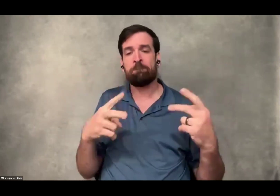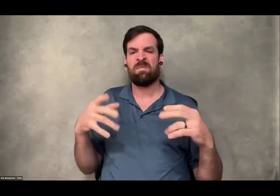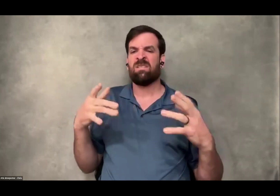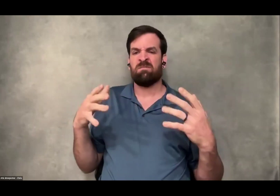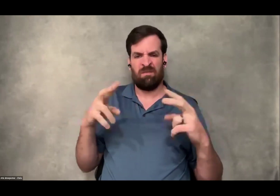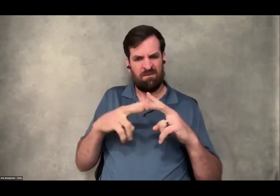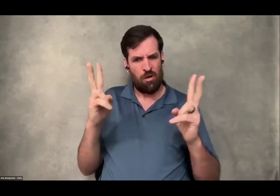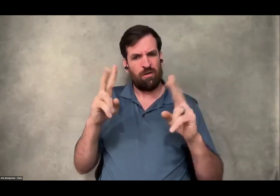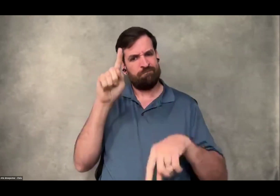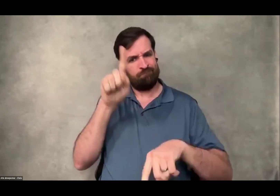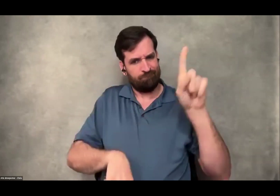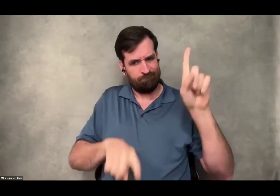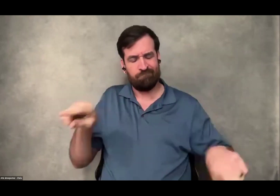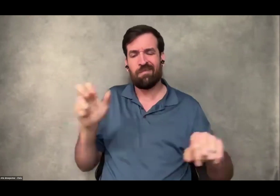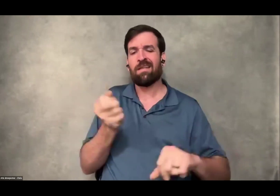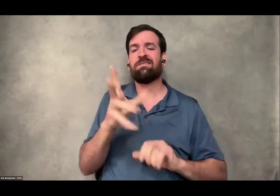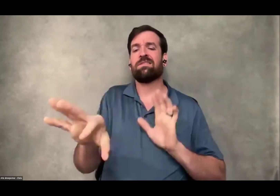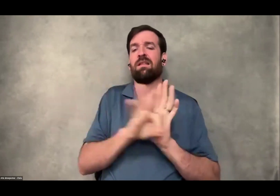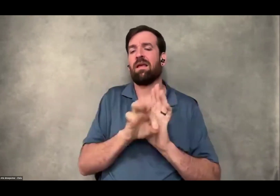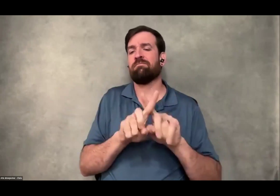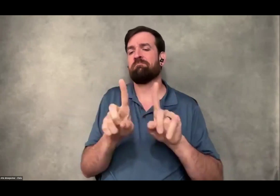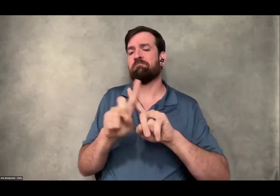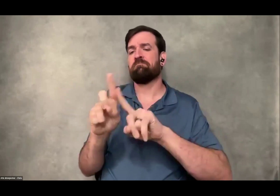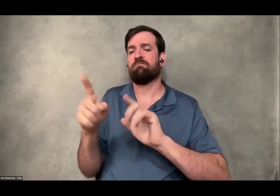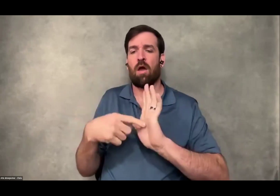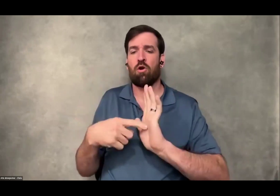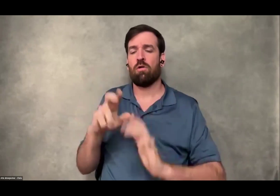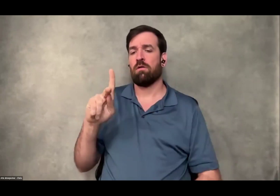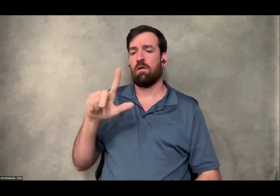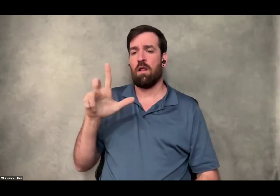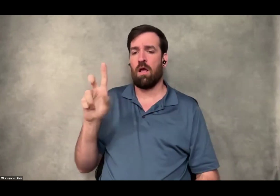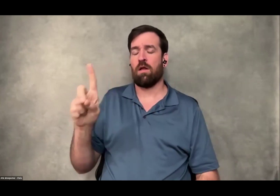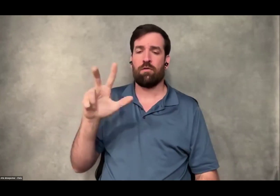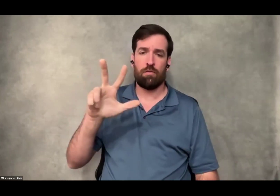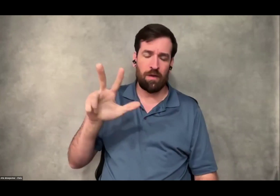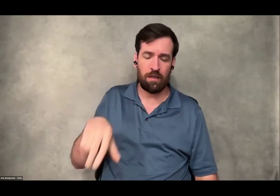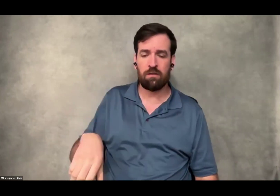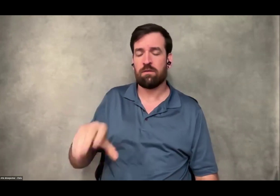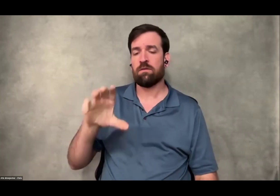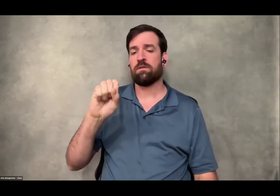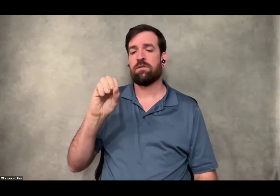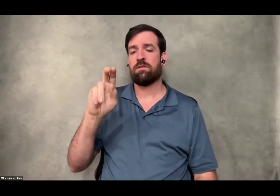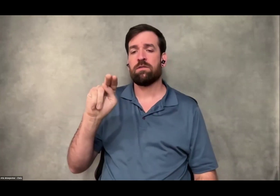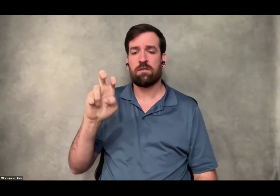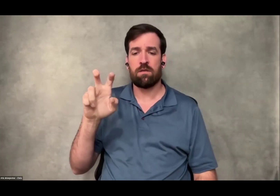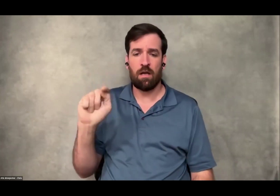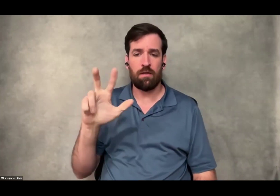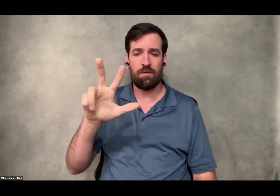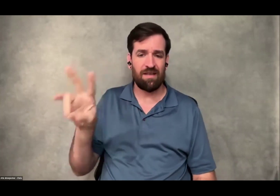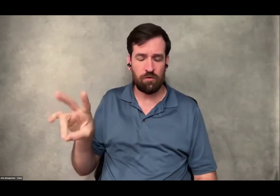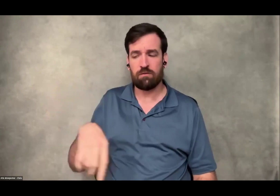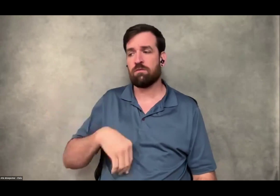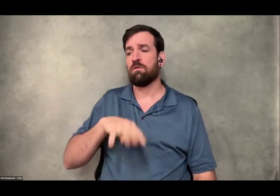select few models. Claude 3, Sonnet 3.7 is there. You can select that. You can also